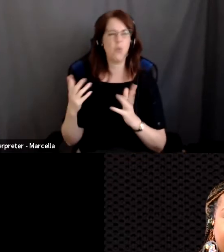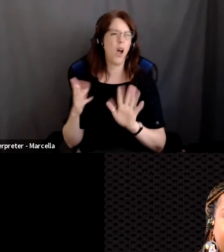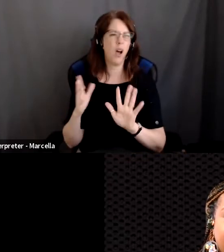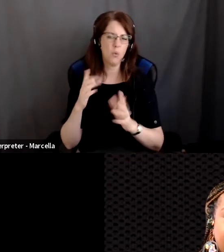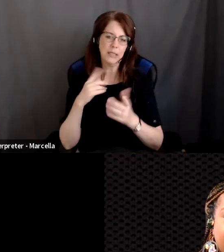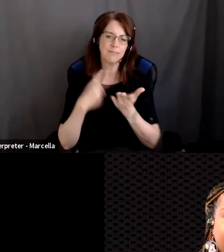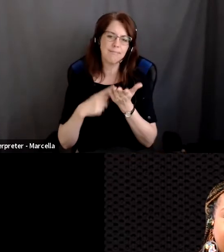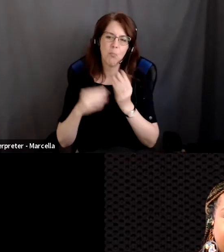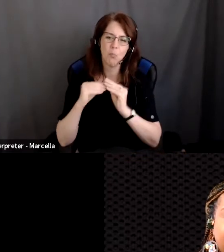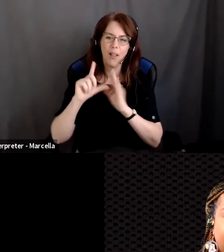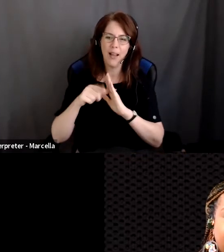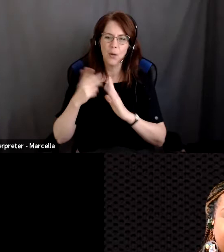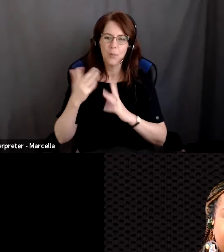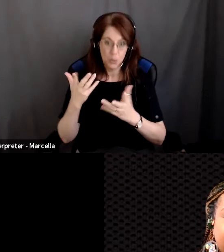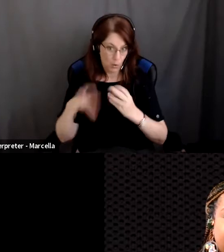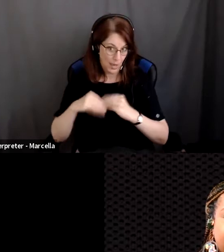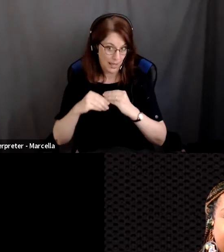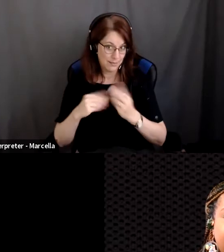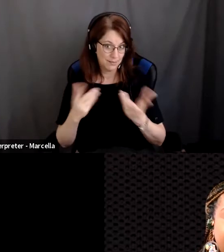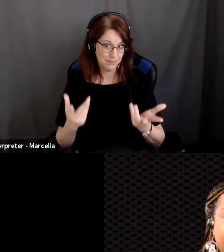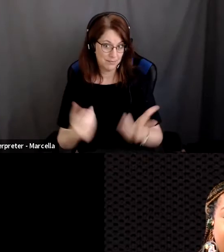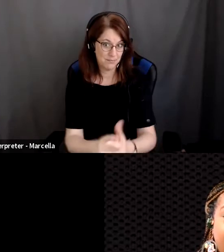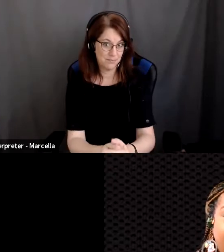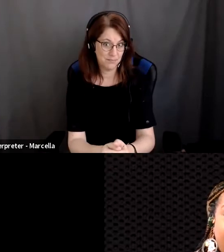little bit more, but I think if you have anything to add.